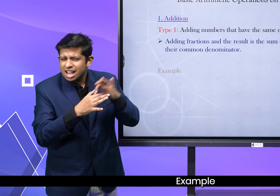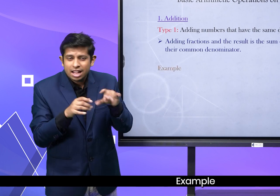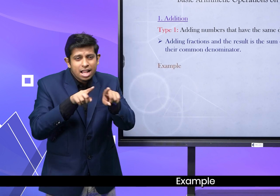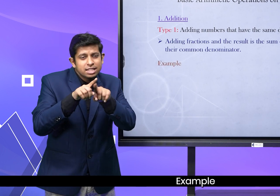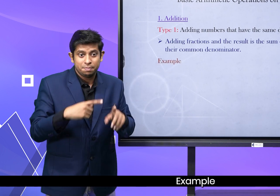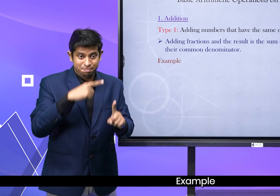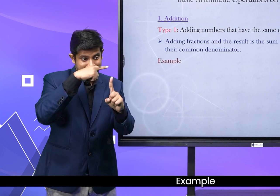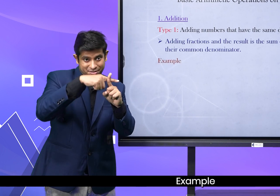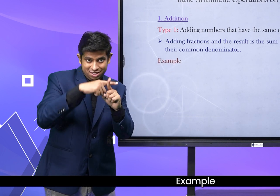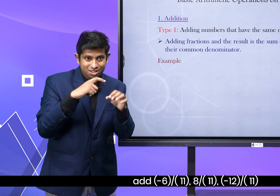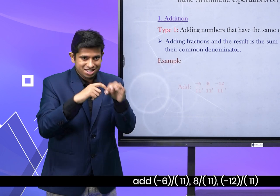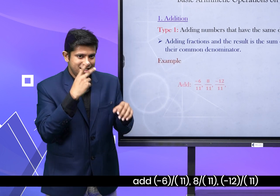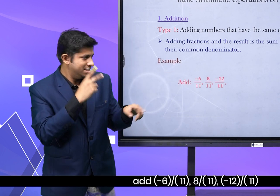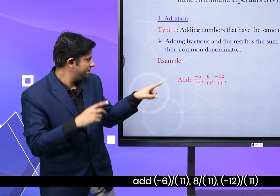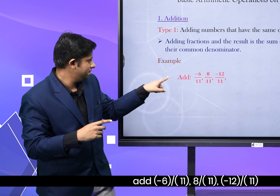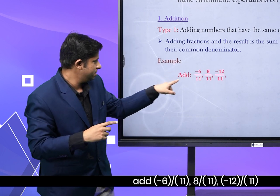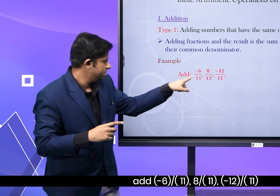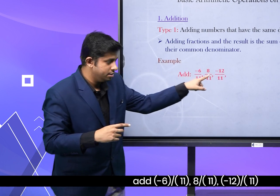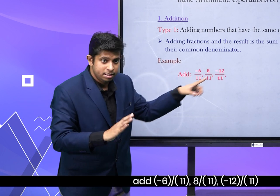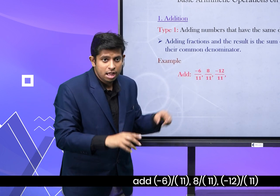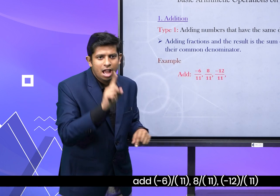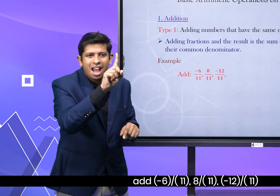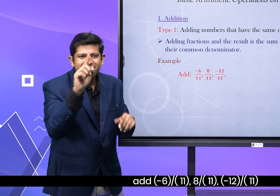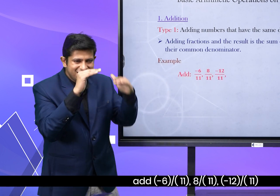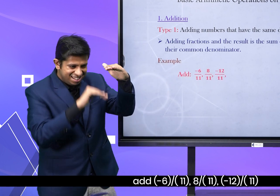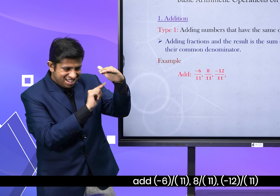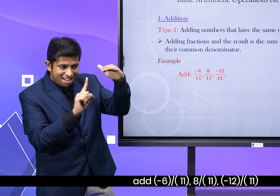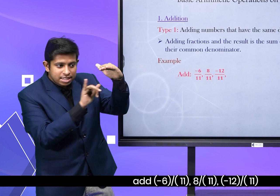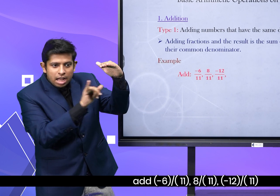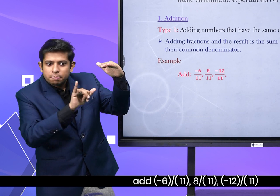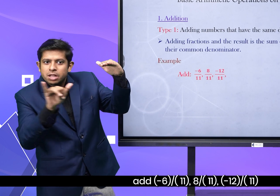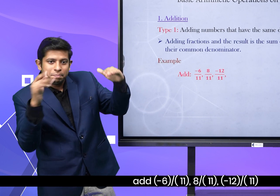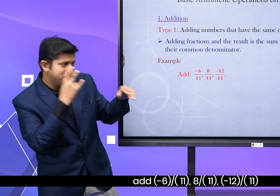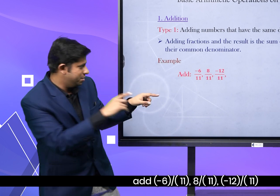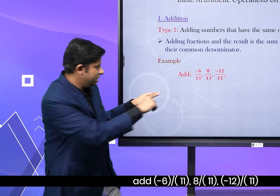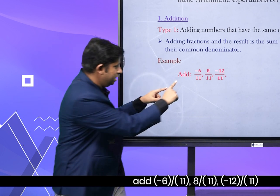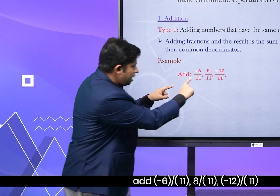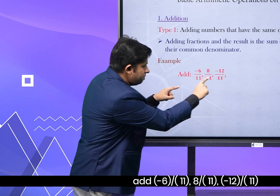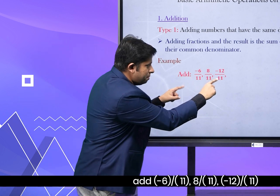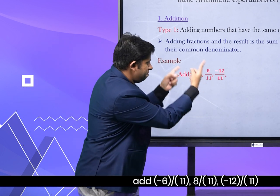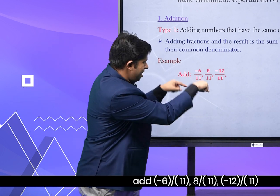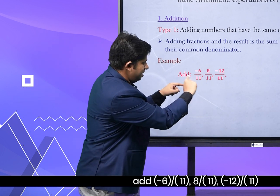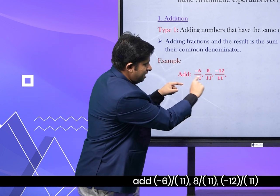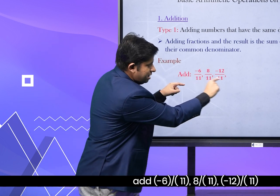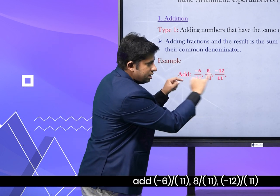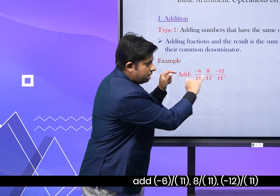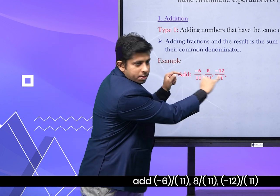Example. Add minus 6 by 11, 8 by 11 and minus 12 by 11.